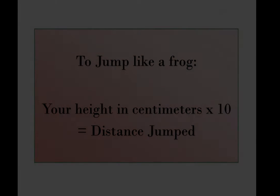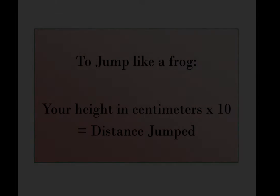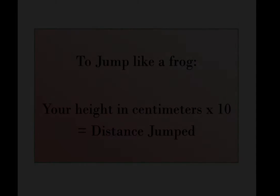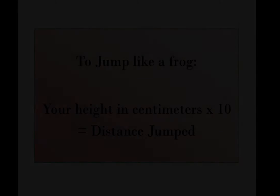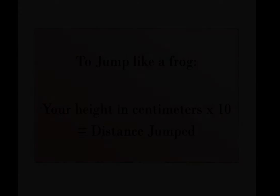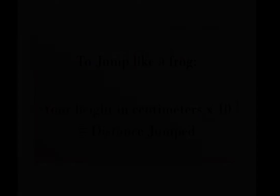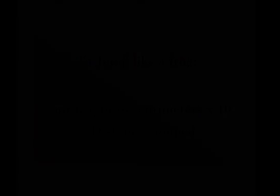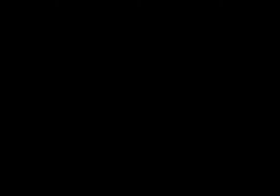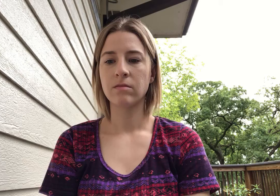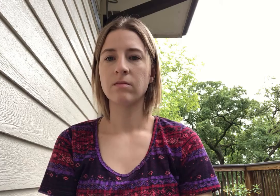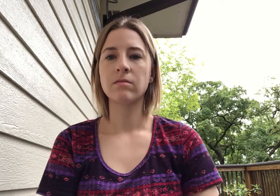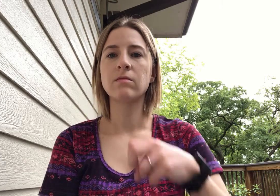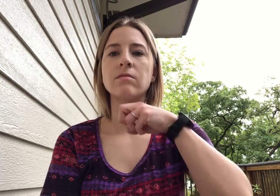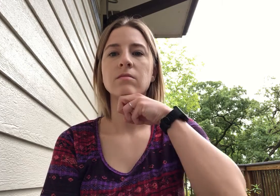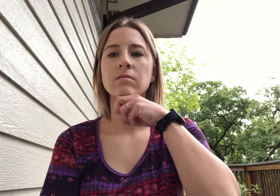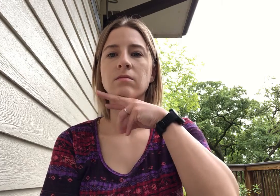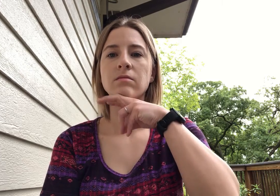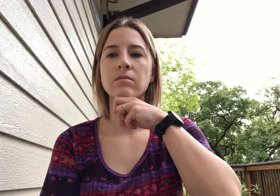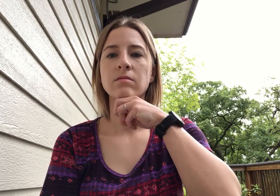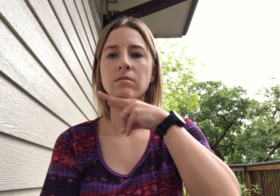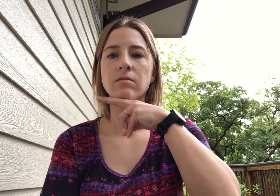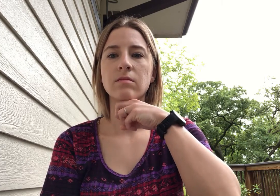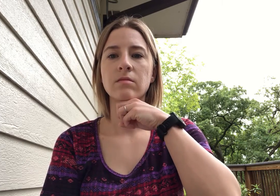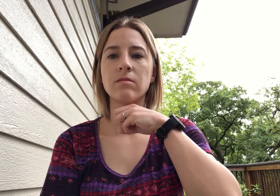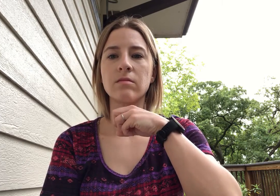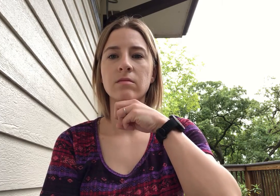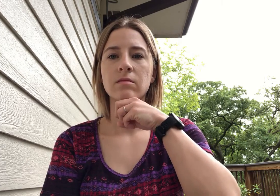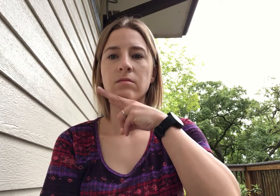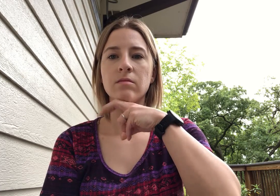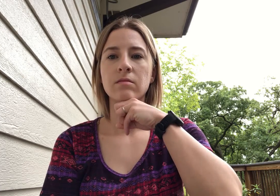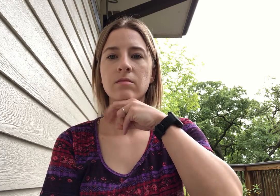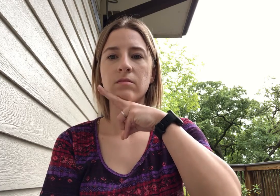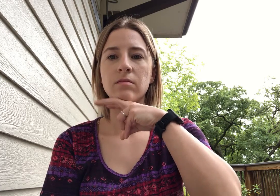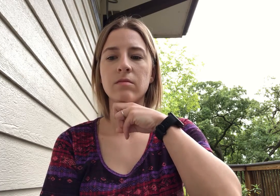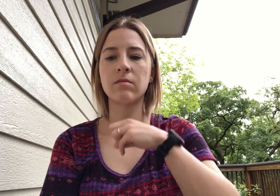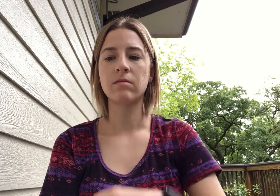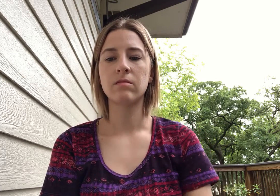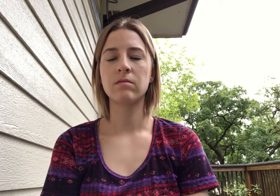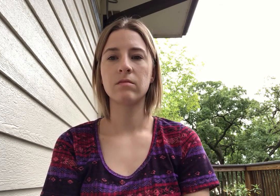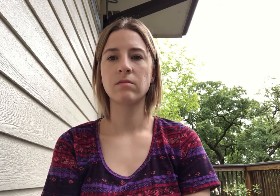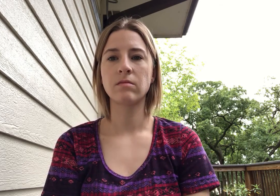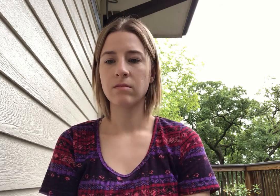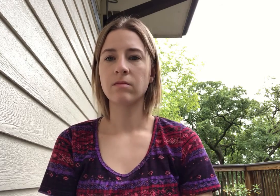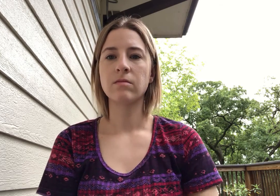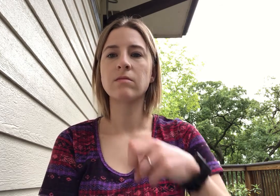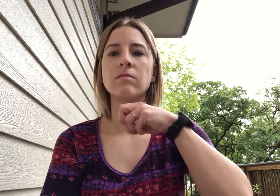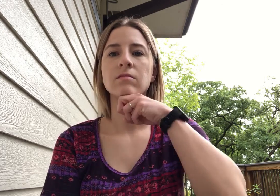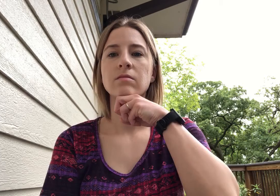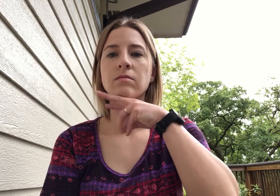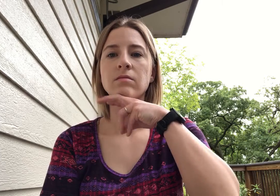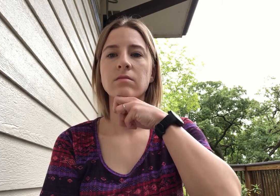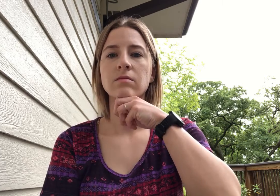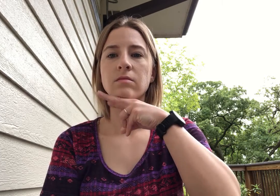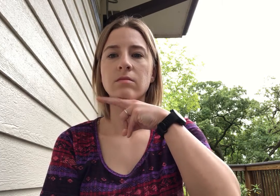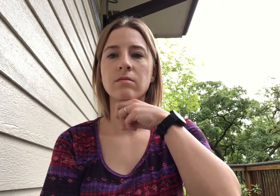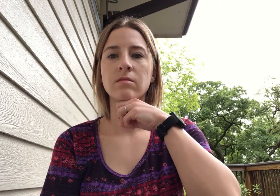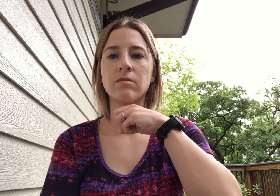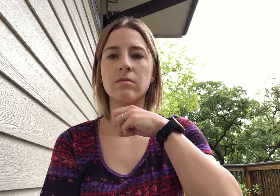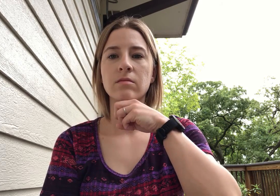To sign frog, make your hand into a fist and put it under your chin. Taking both your middle finger and your index finger together, flick